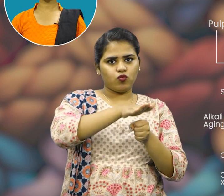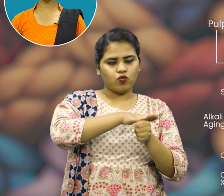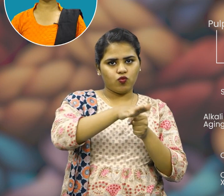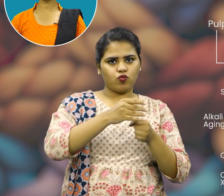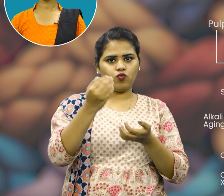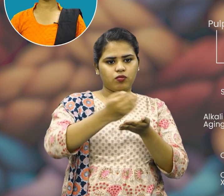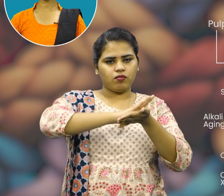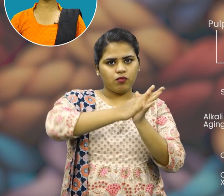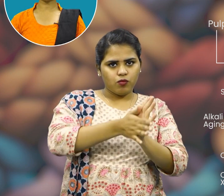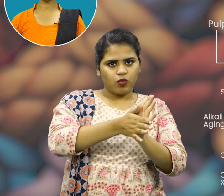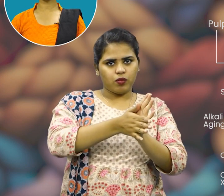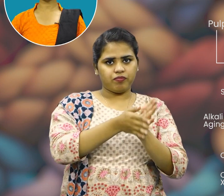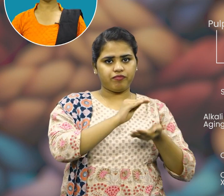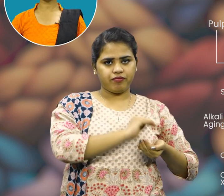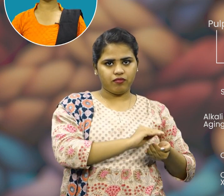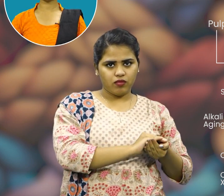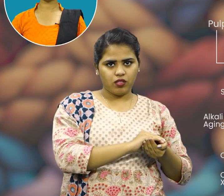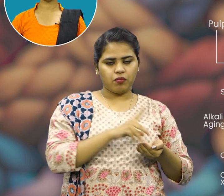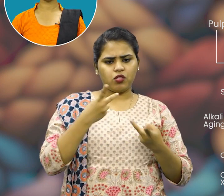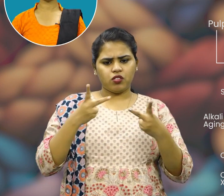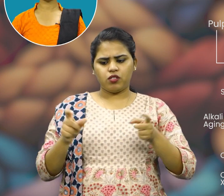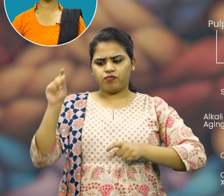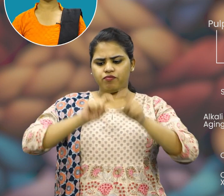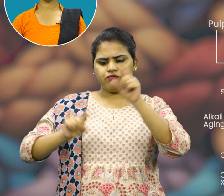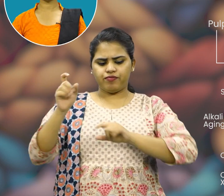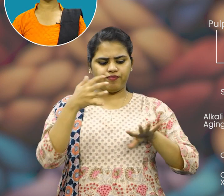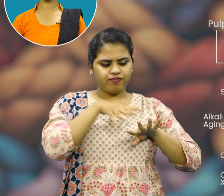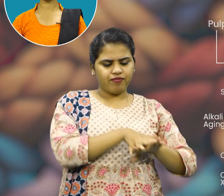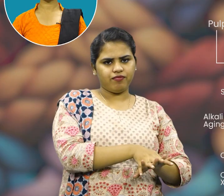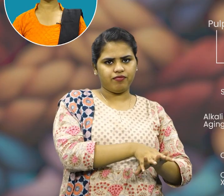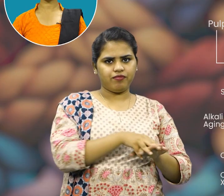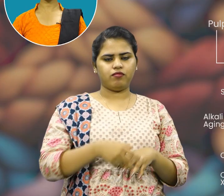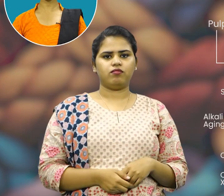is treated with several chemicals.